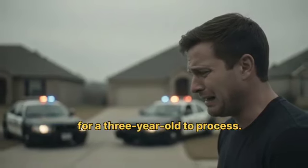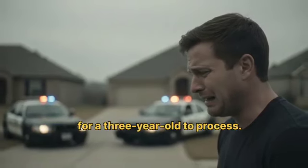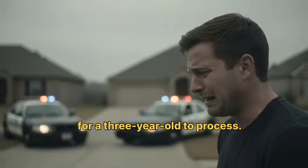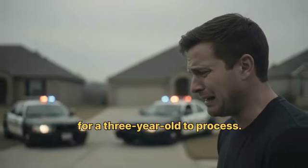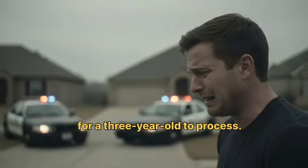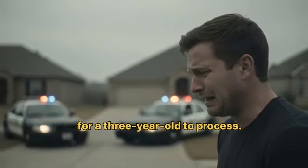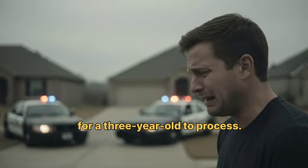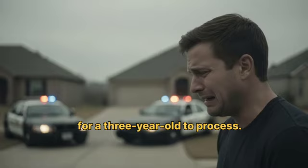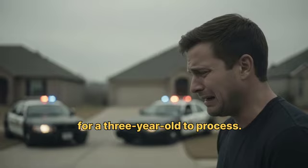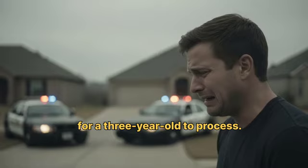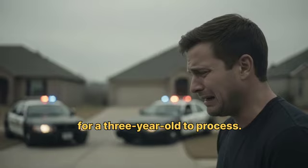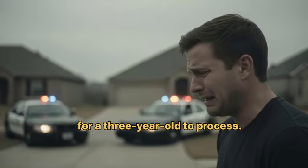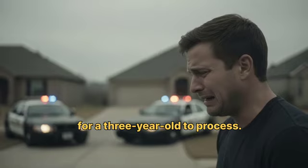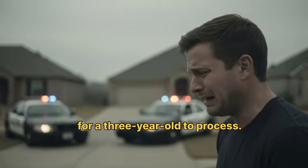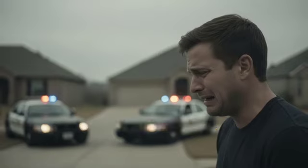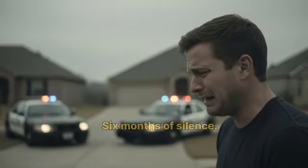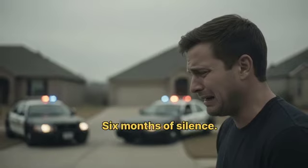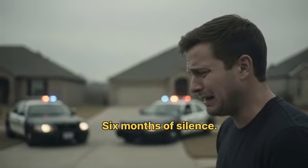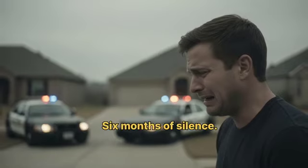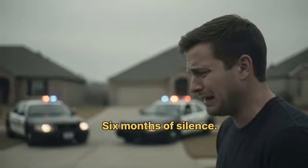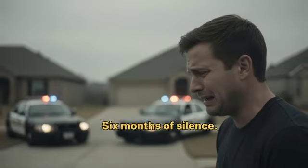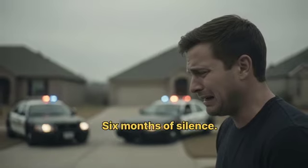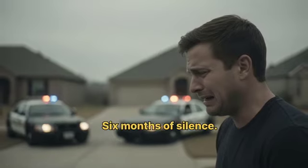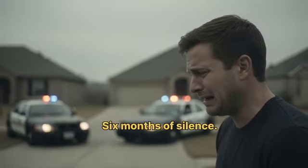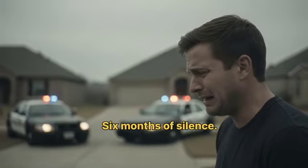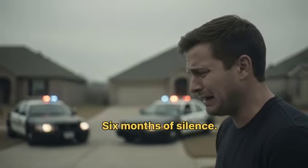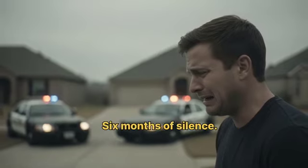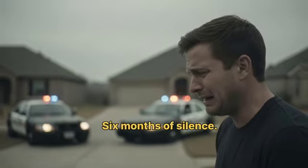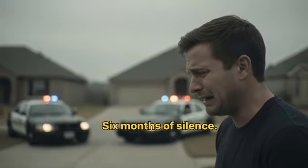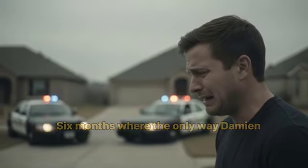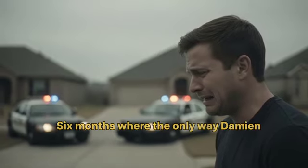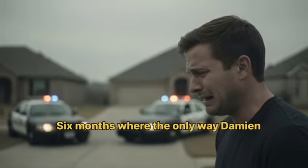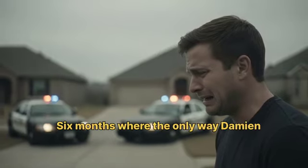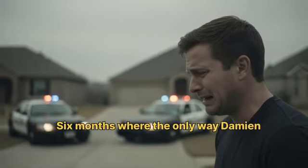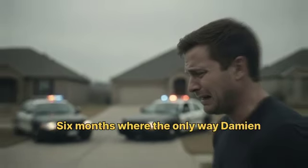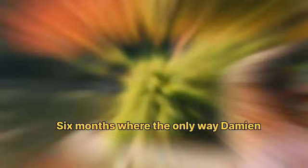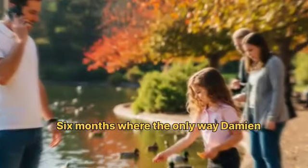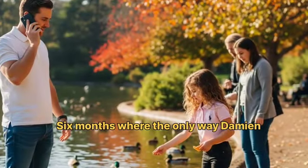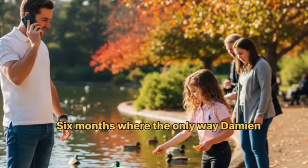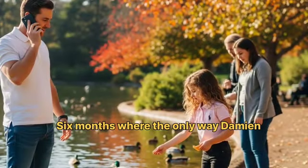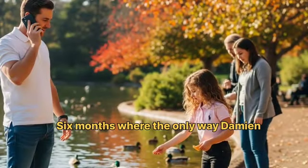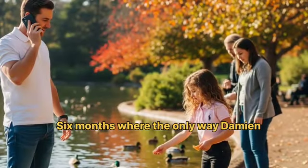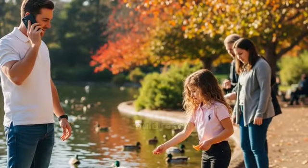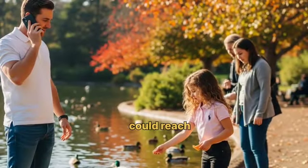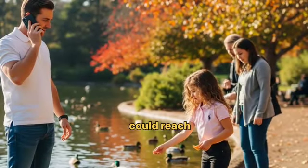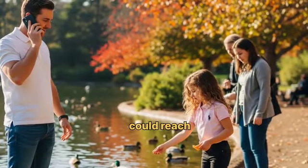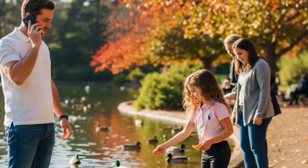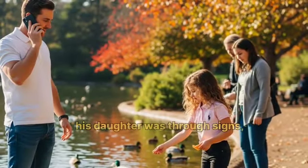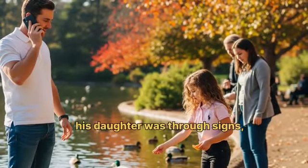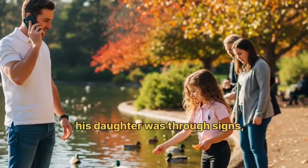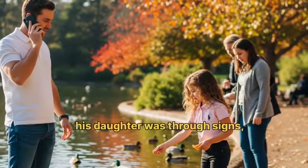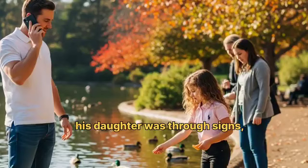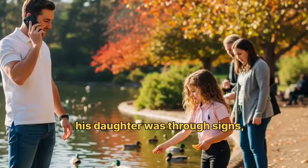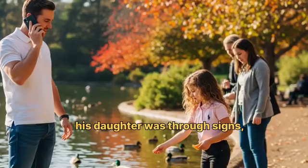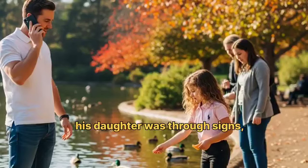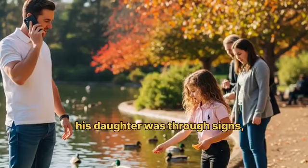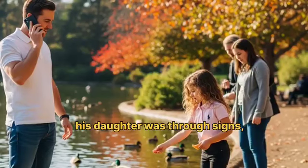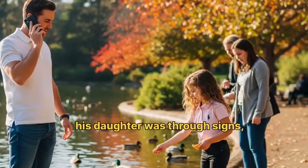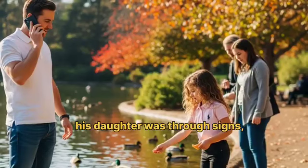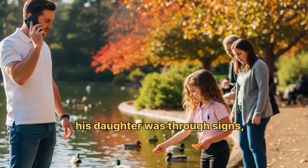3-year-old to process. 6 months of silence. 6 months where the only way Damien could reach his daughter was through signs,